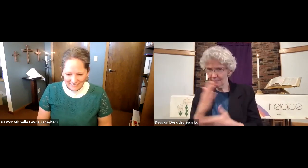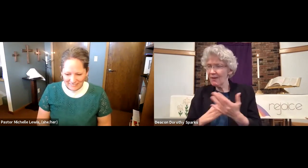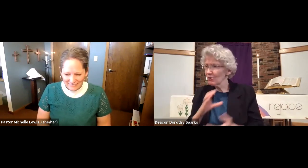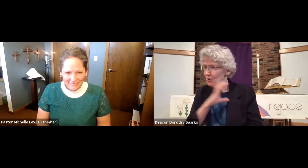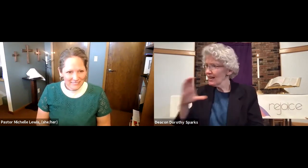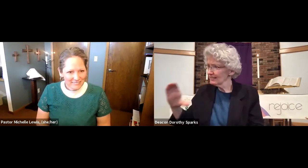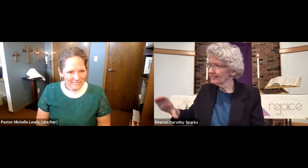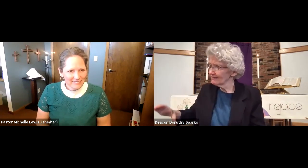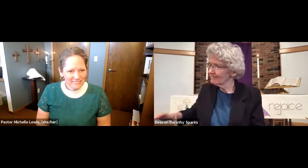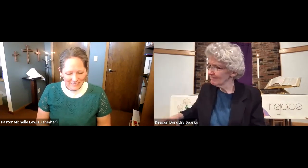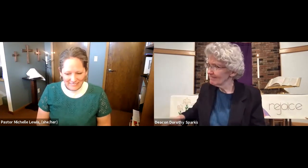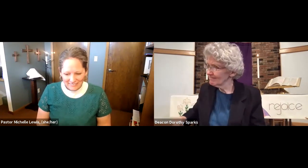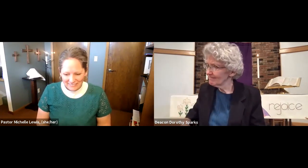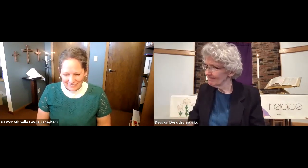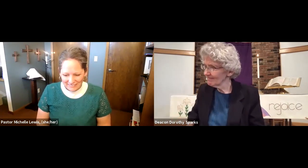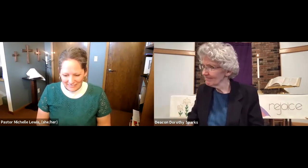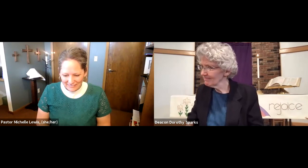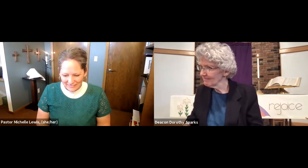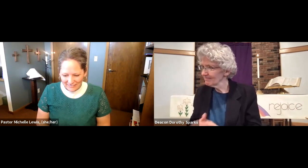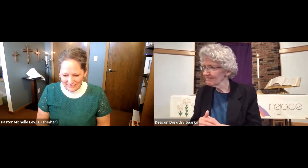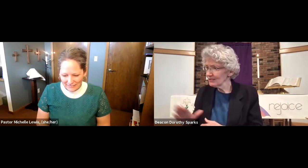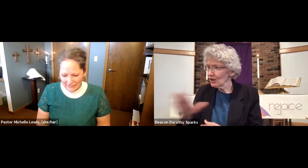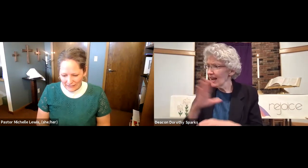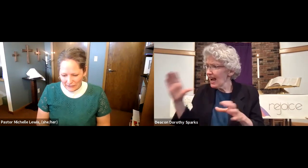You are Christ's body.